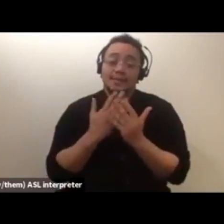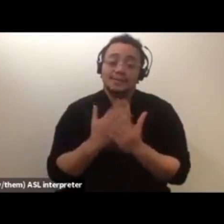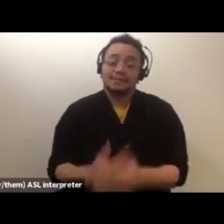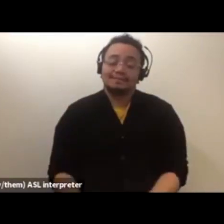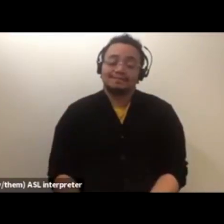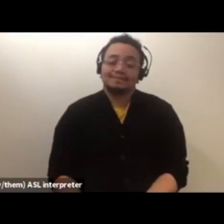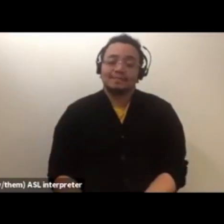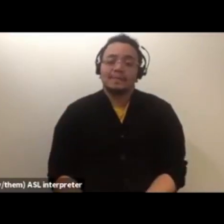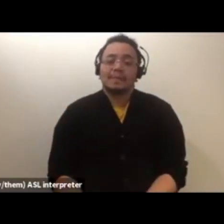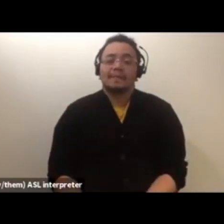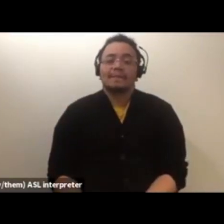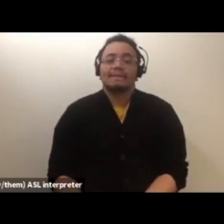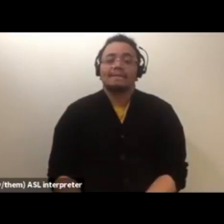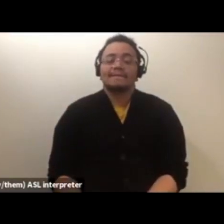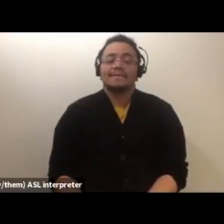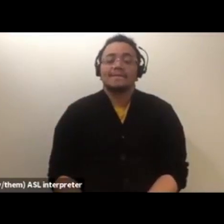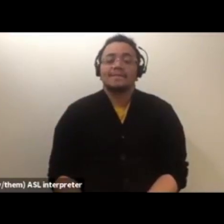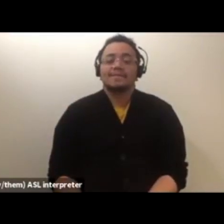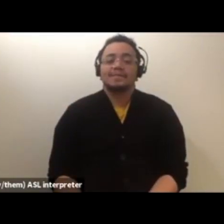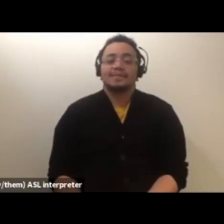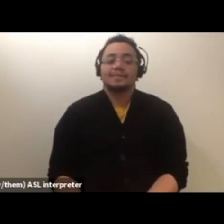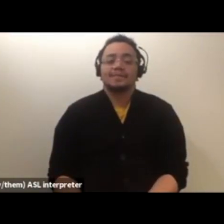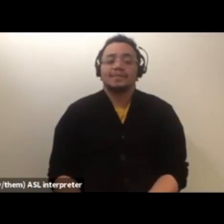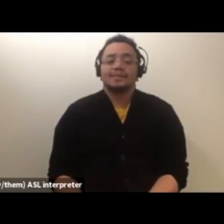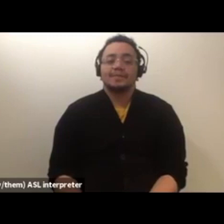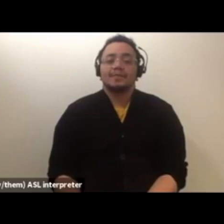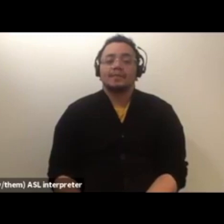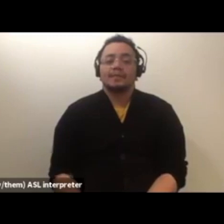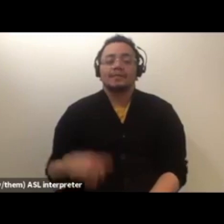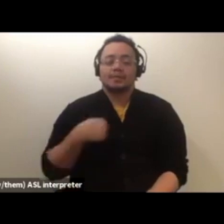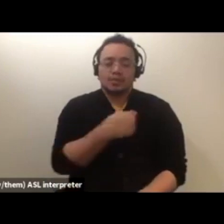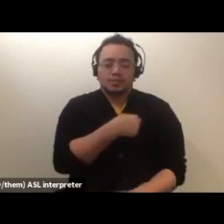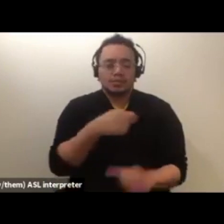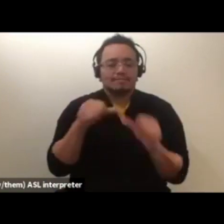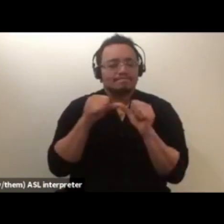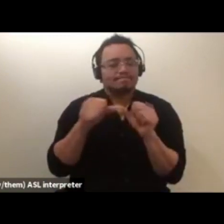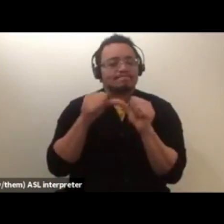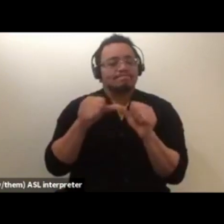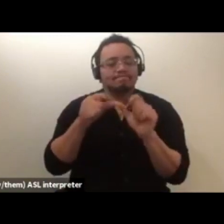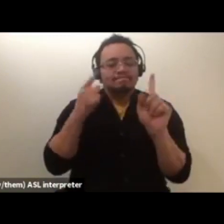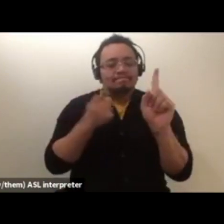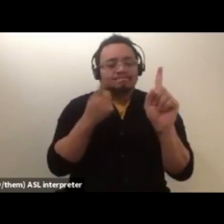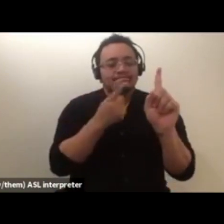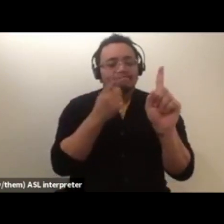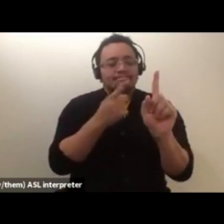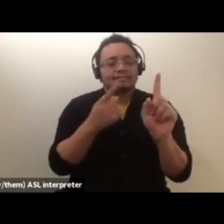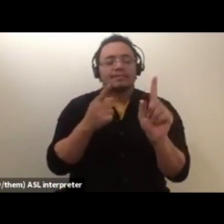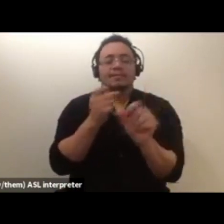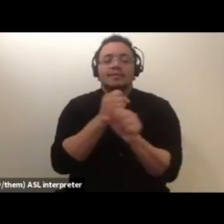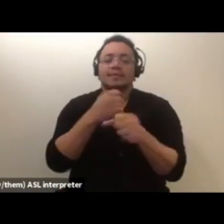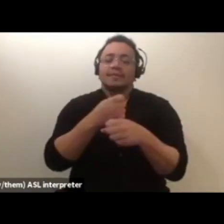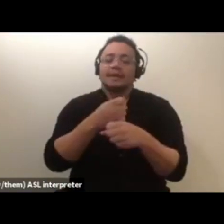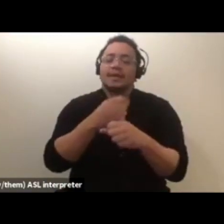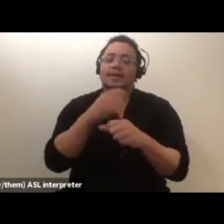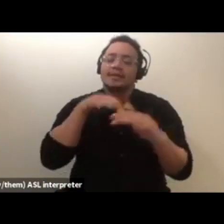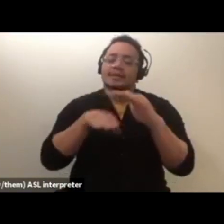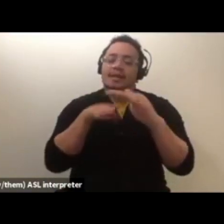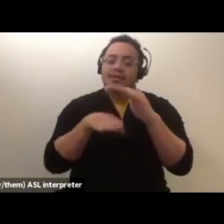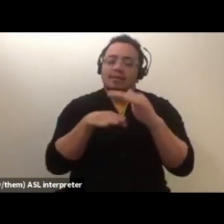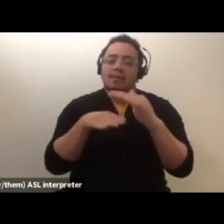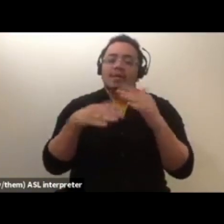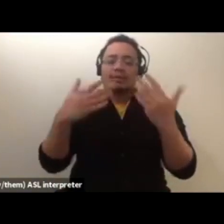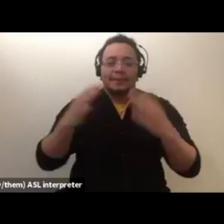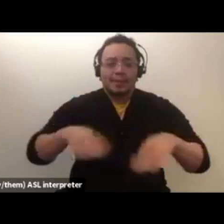We strive to make our spaces accessible because we know disability justice as central value in politic of trans